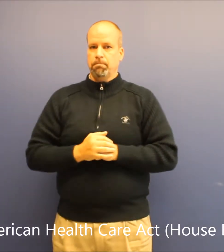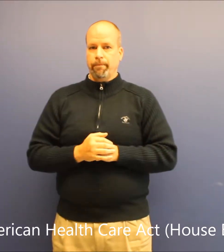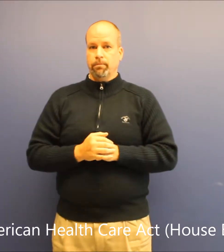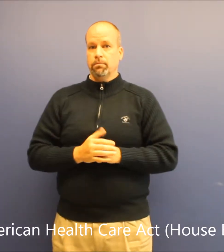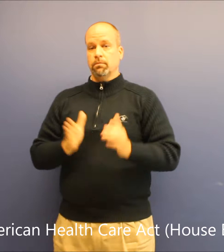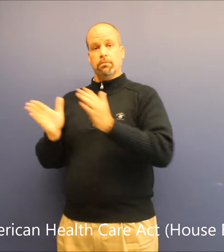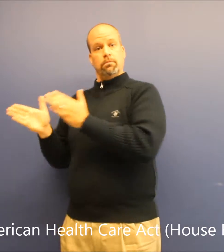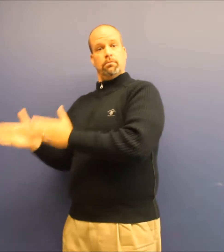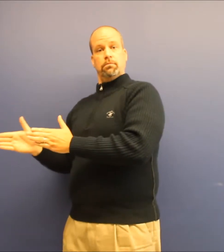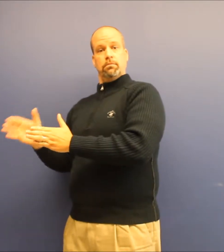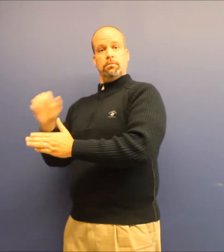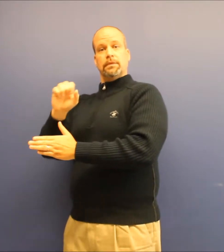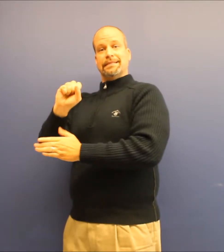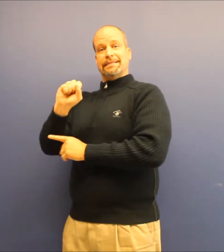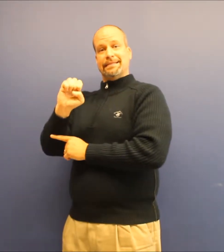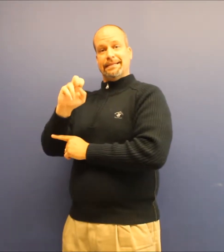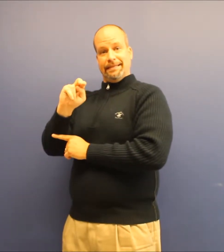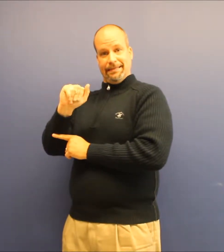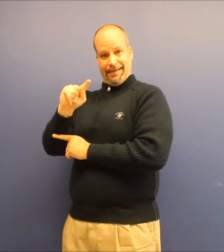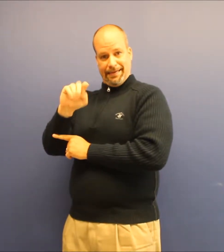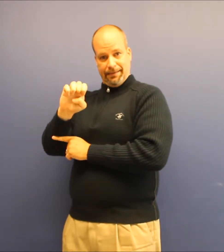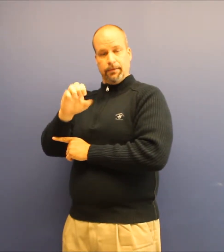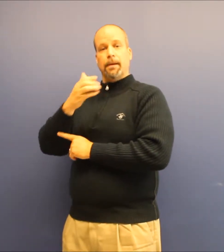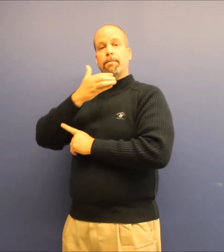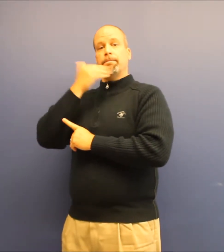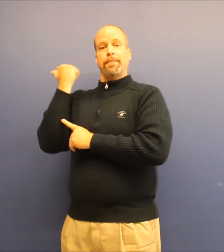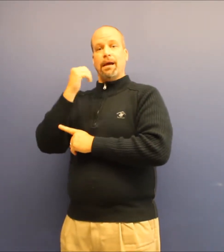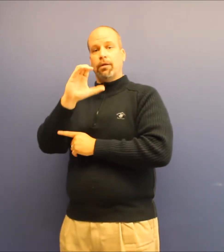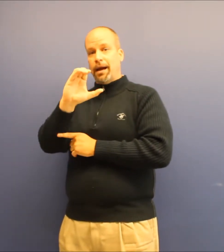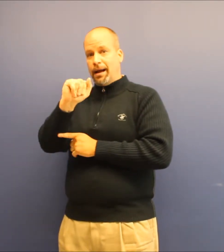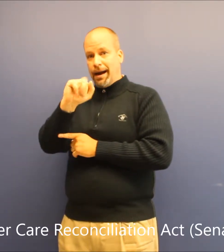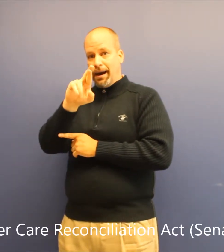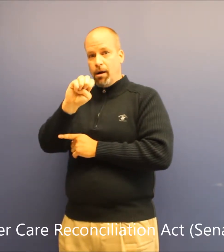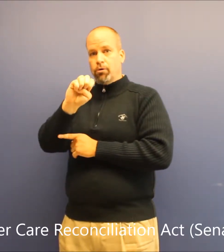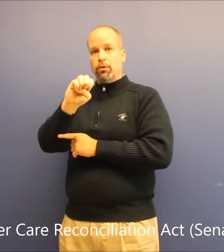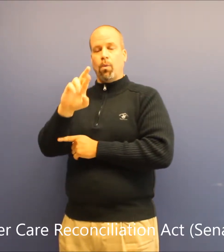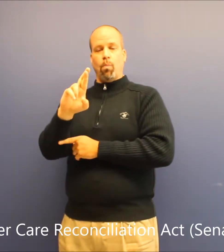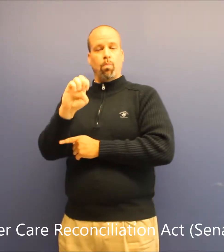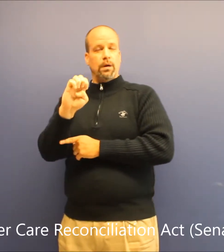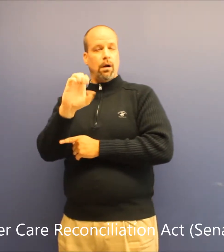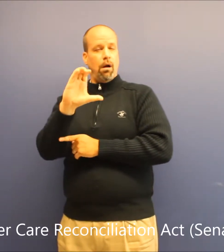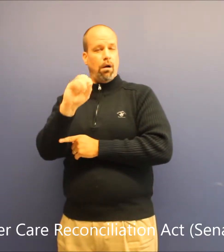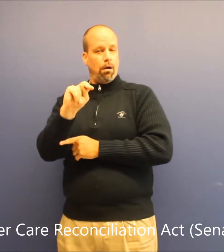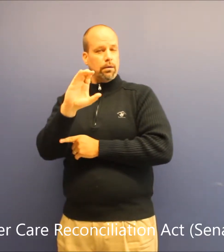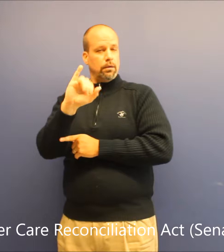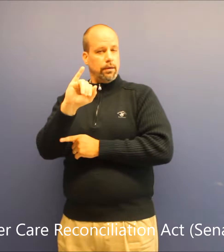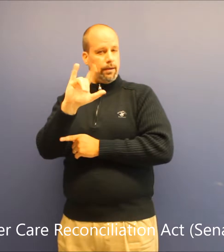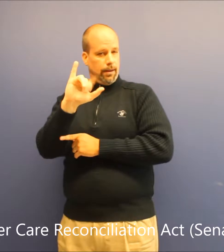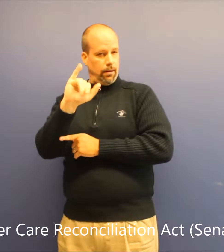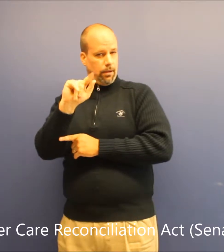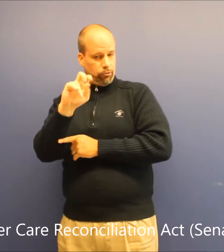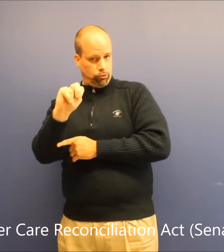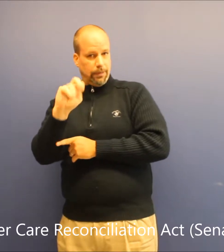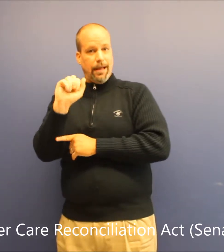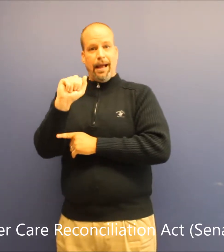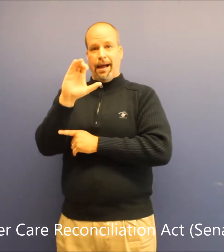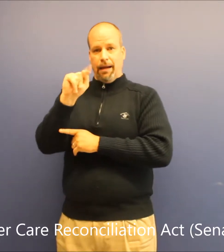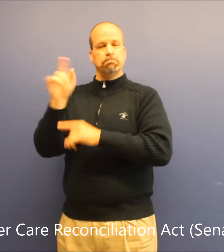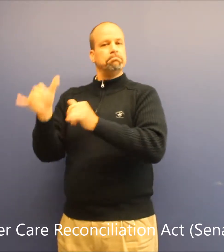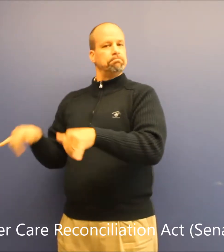it stays the same. And with the Senate bill, Better Care Reconciliation Act, it stays the same.